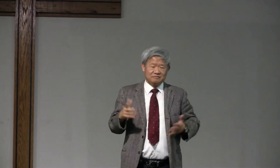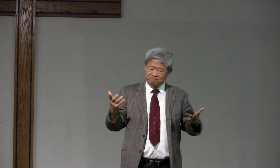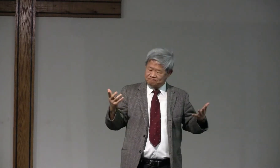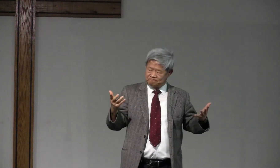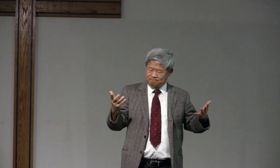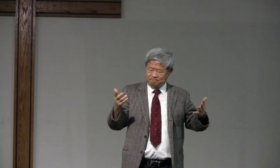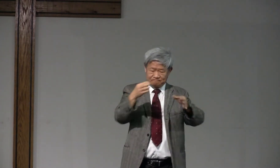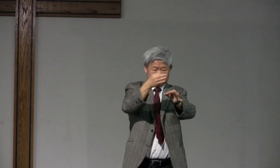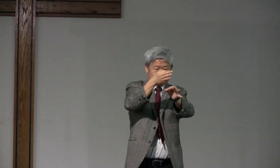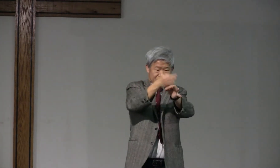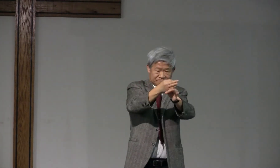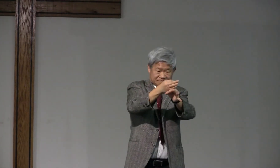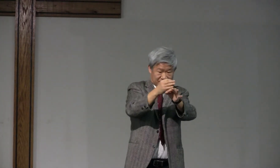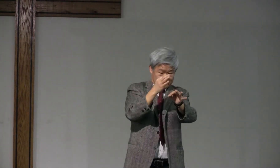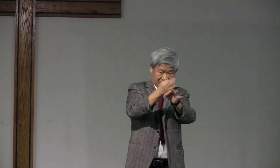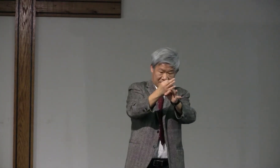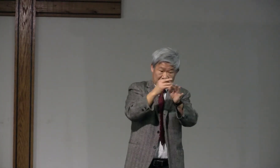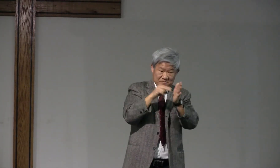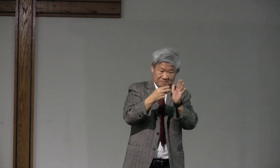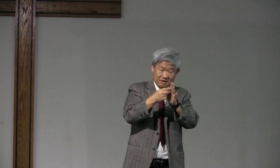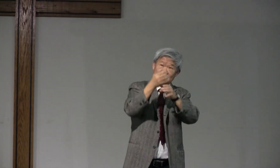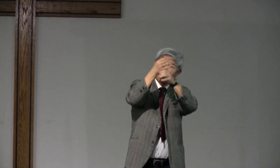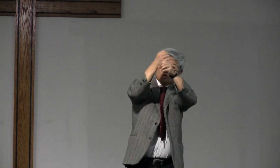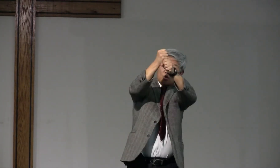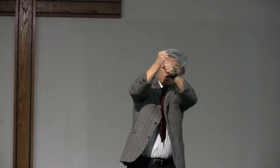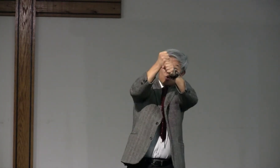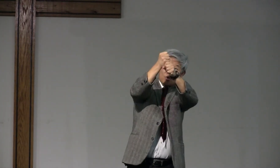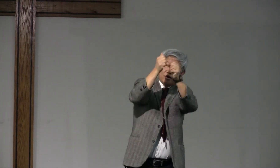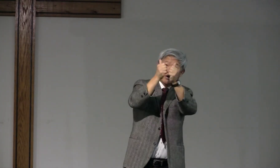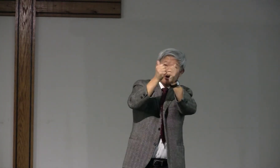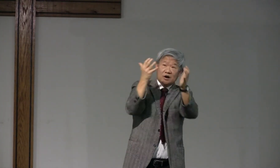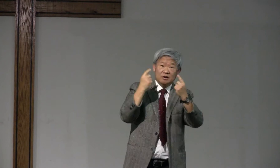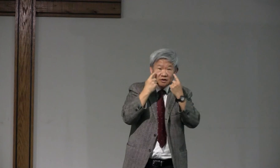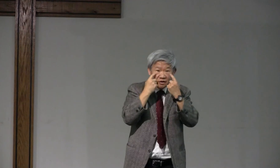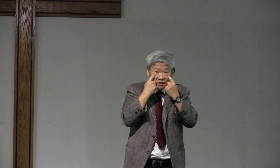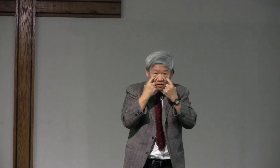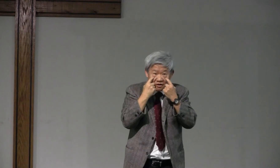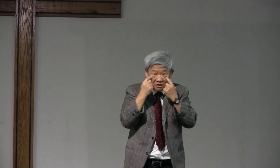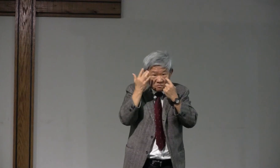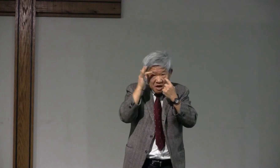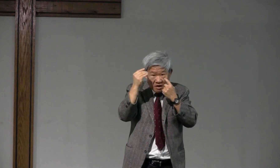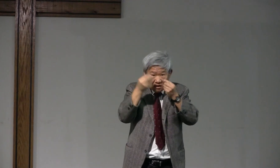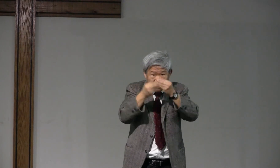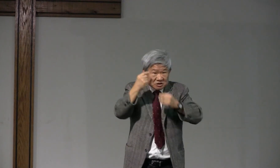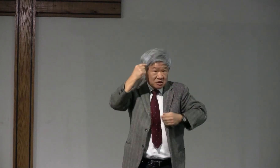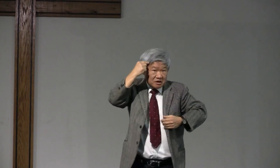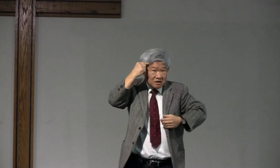But these are all things that we would have to have. But we have to trust